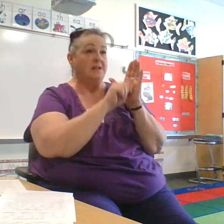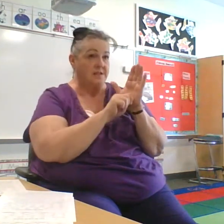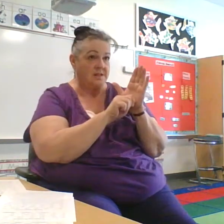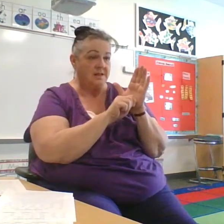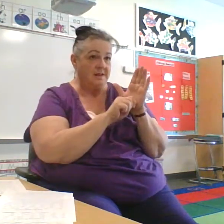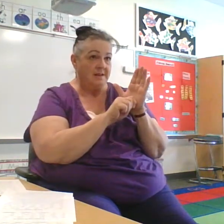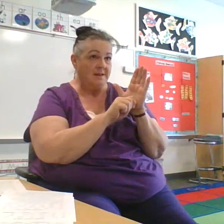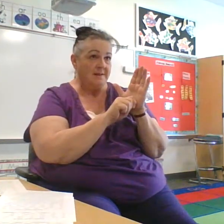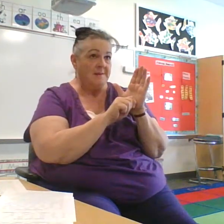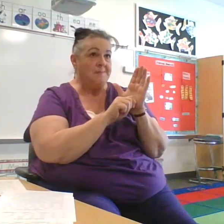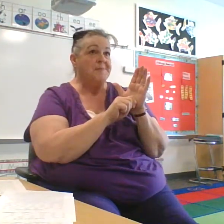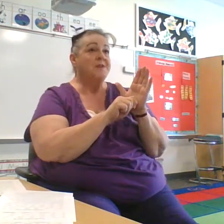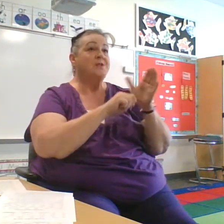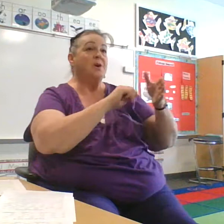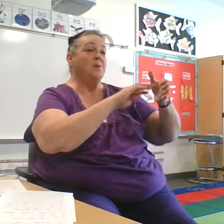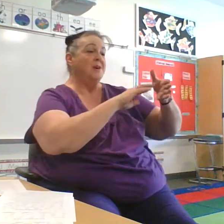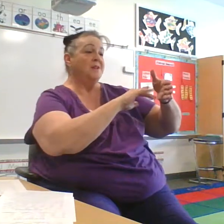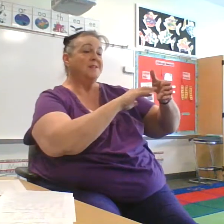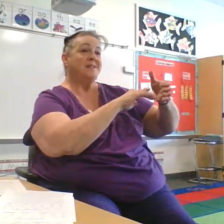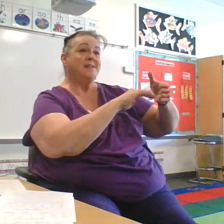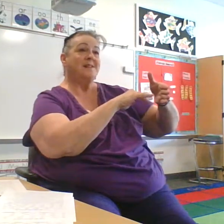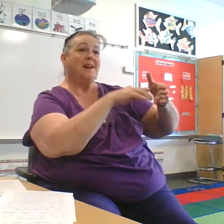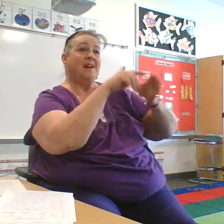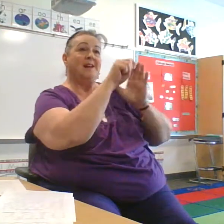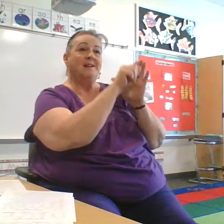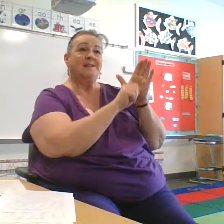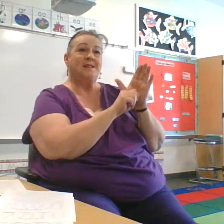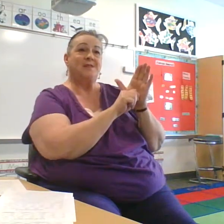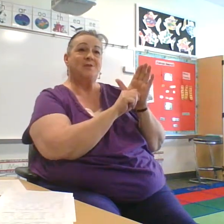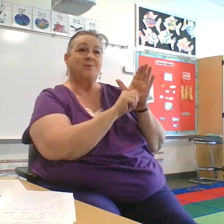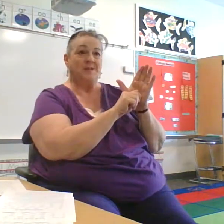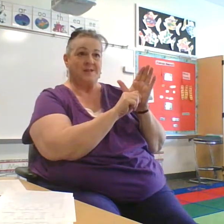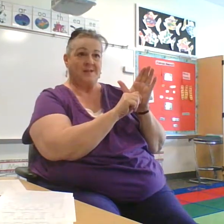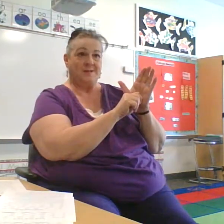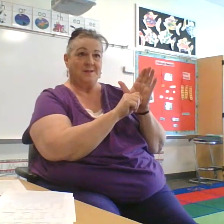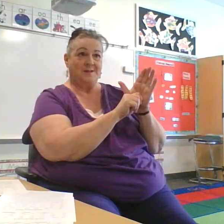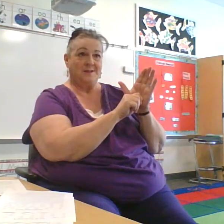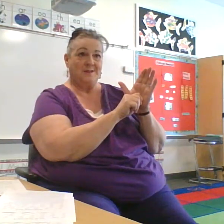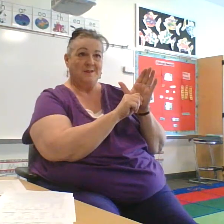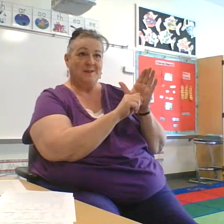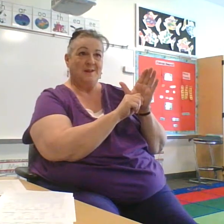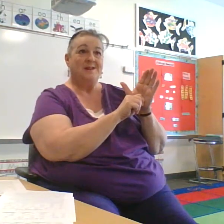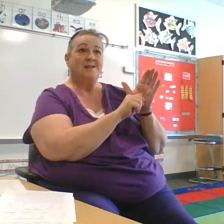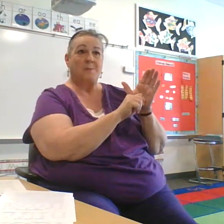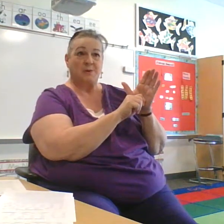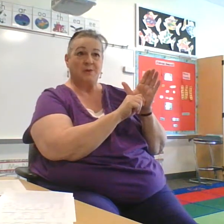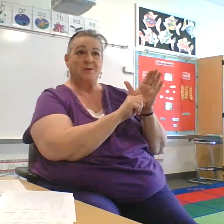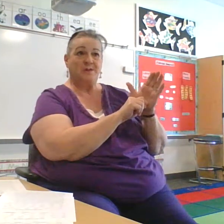nt. So study-nt is student. It's a person who